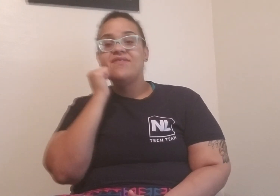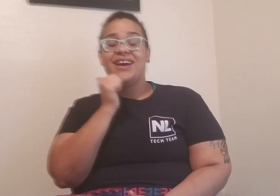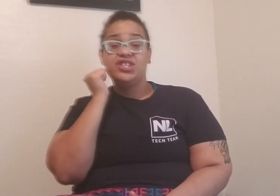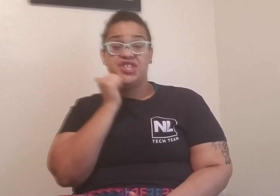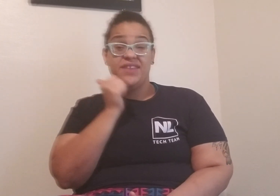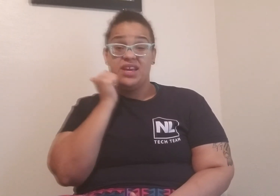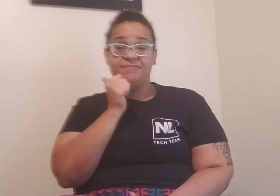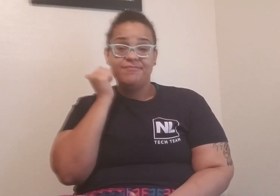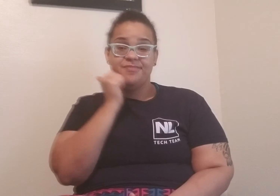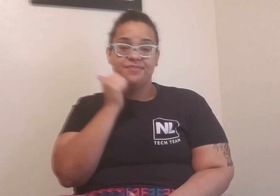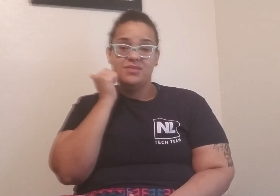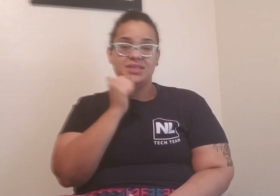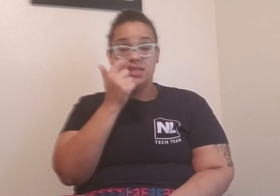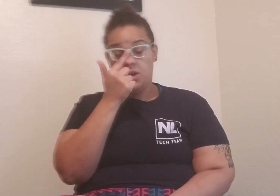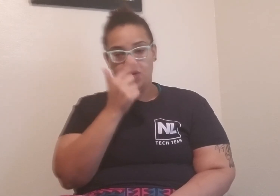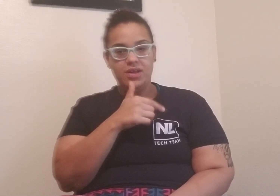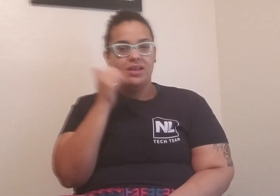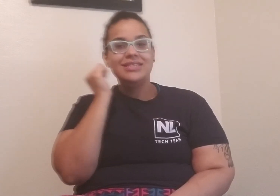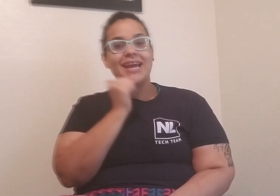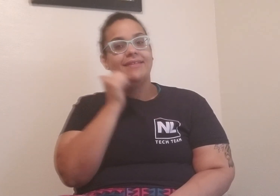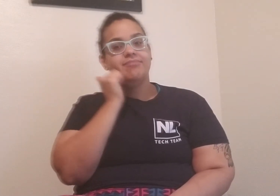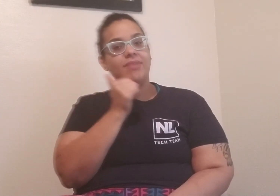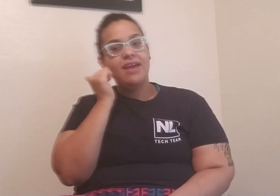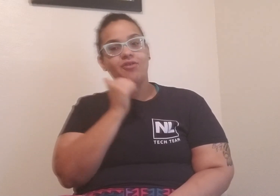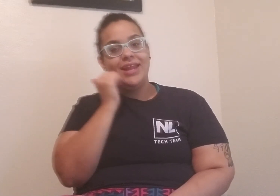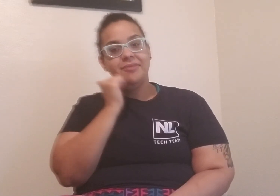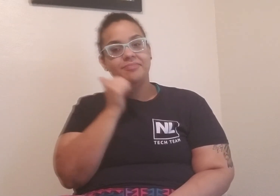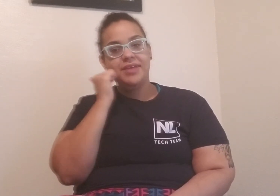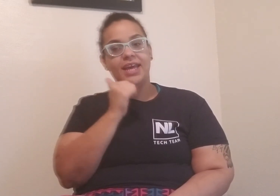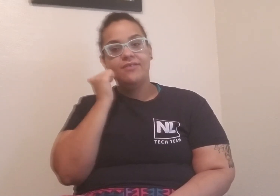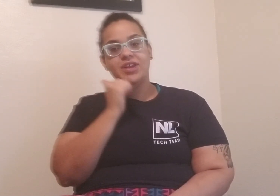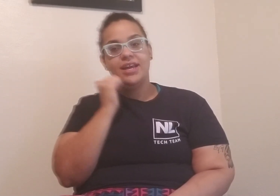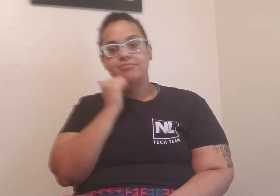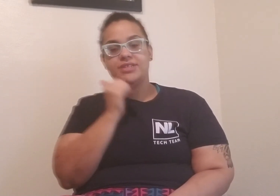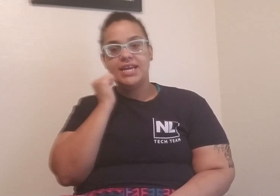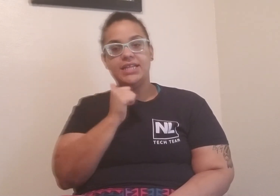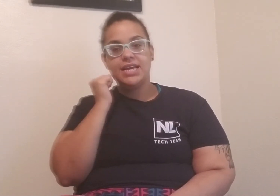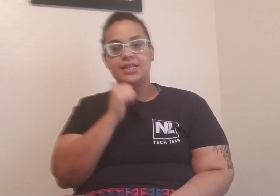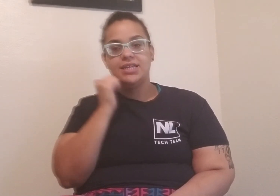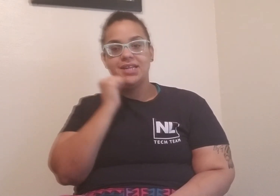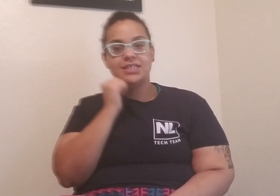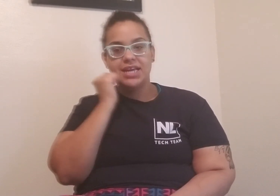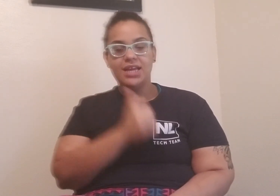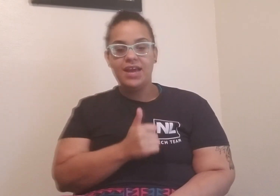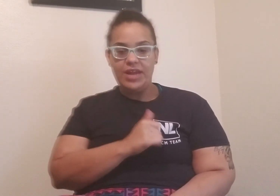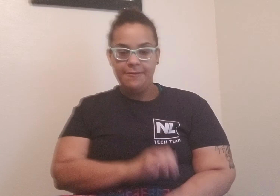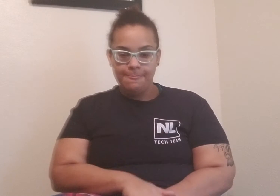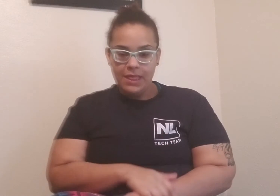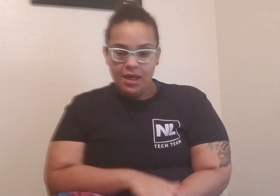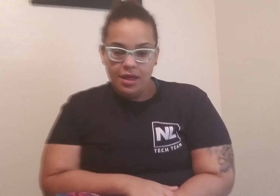that is shaving, so daily, every day, daily, every day.